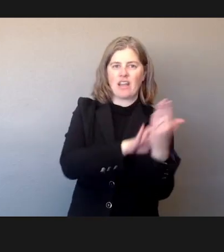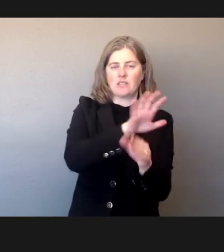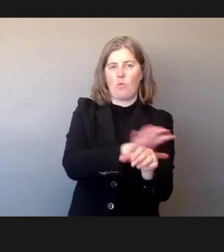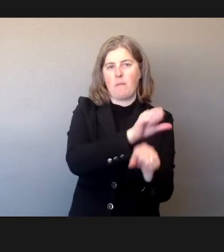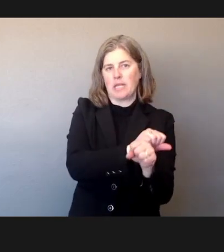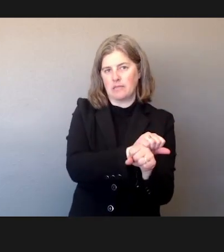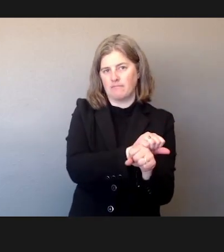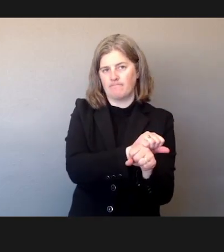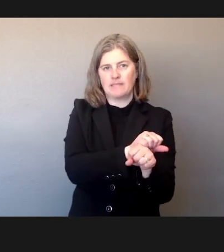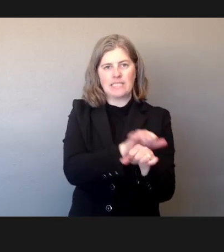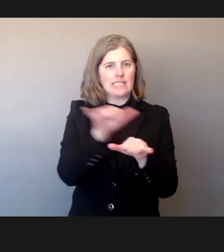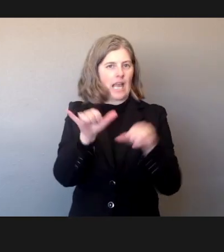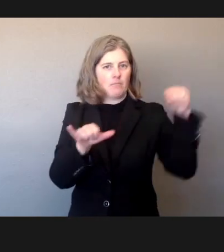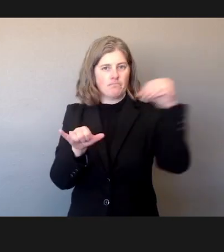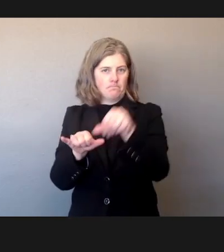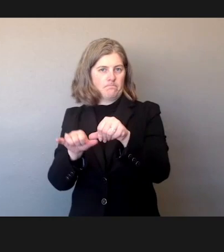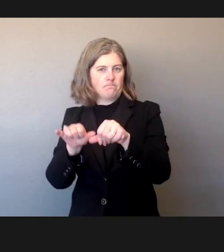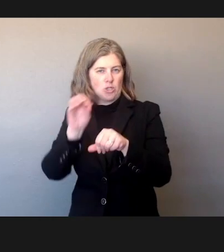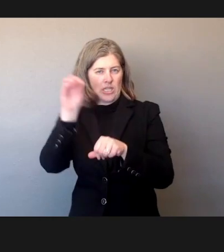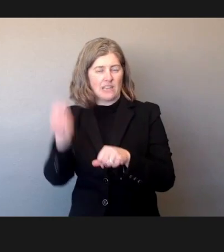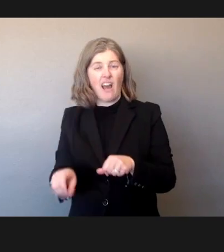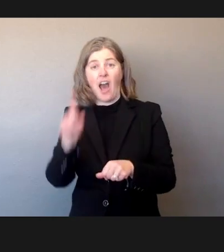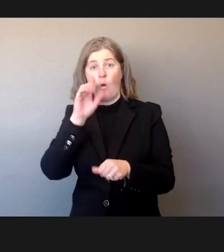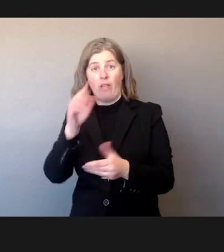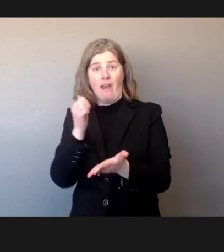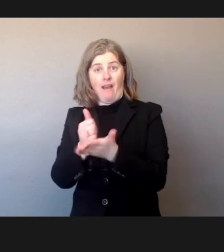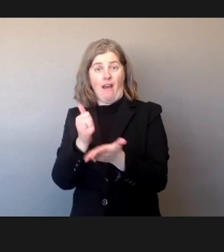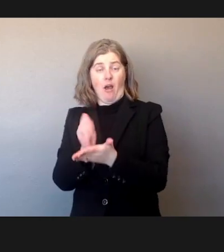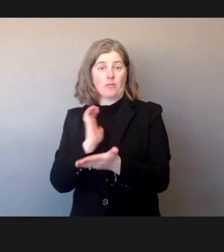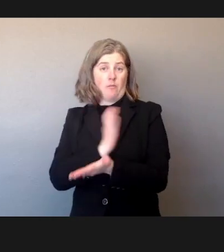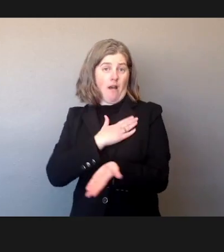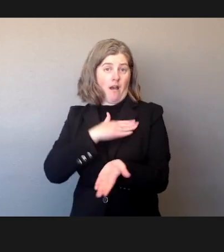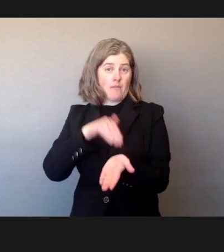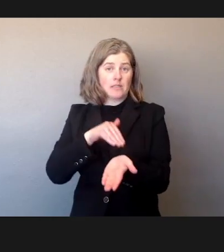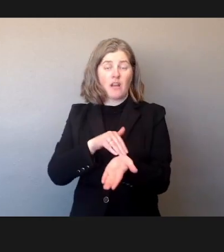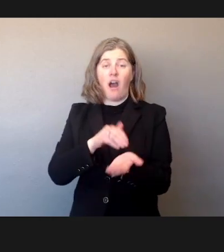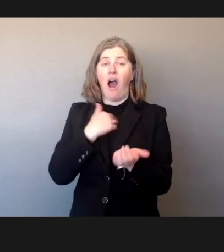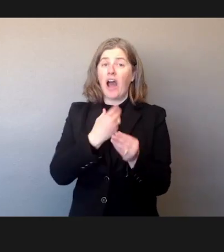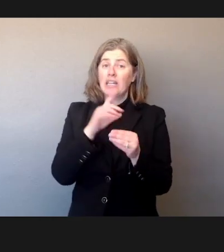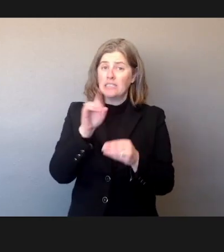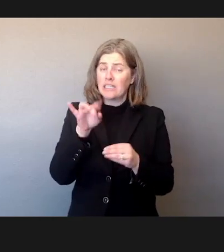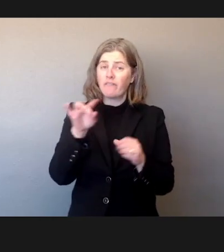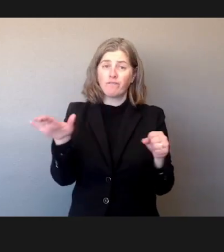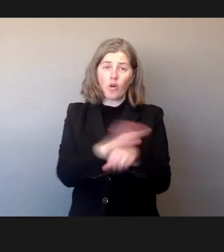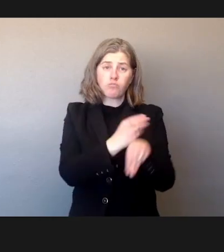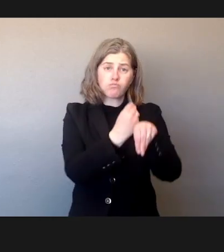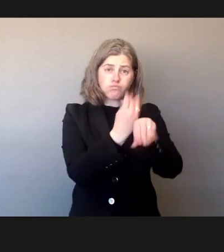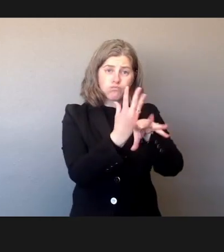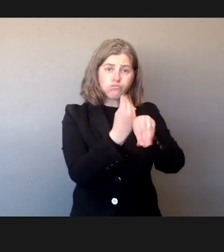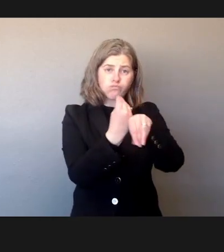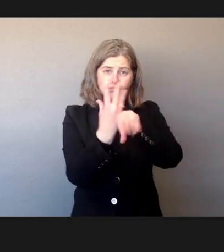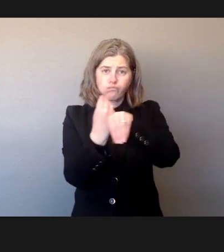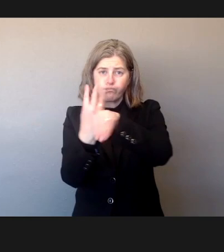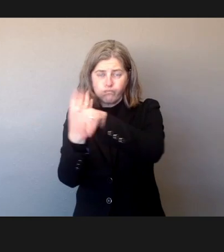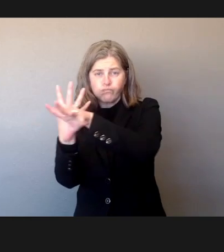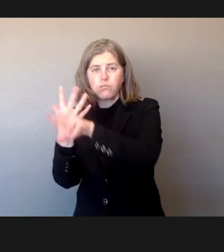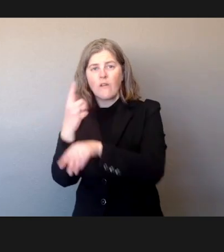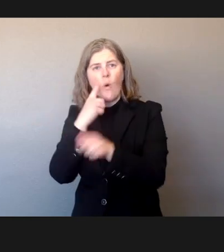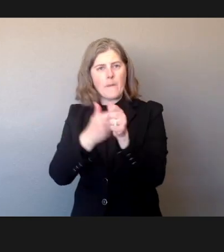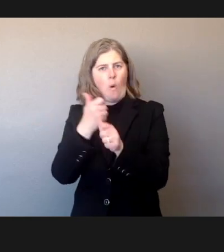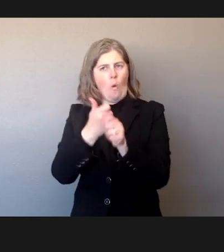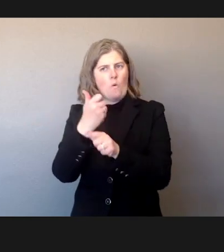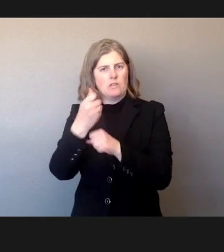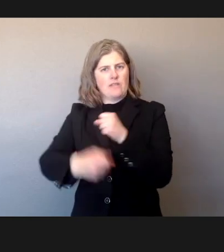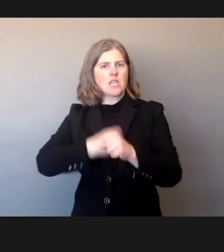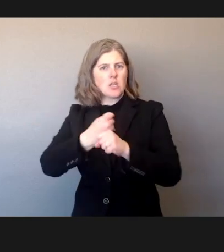came to the office. I know that helped our practice. I did all telemedicine visits for most of